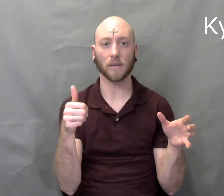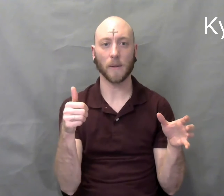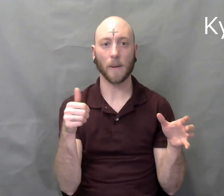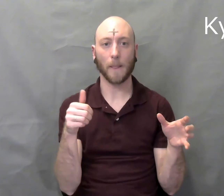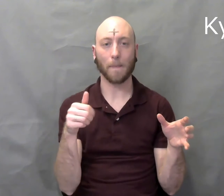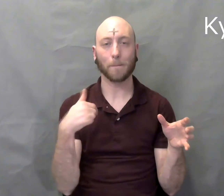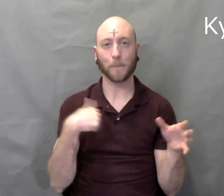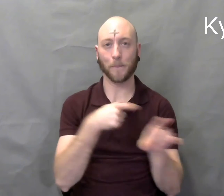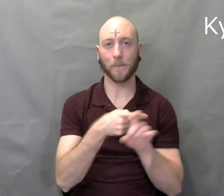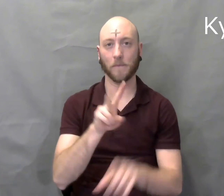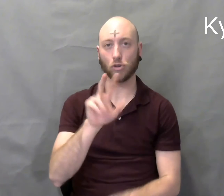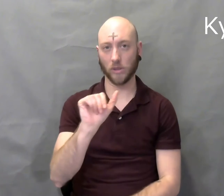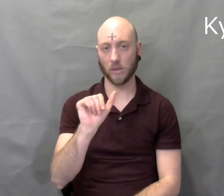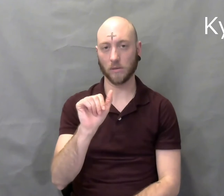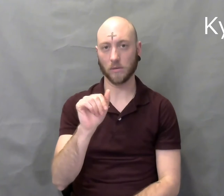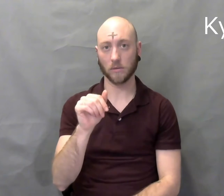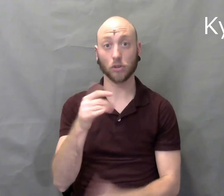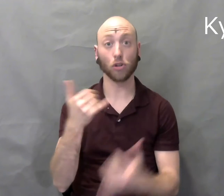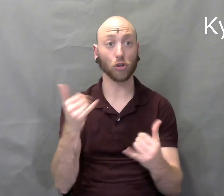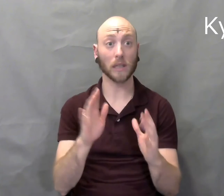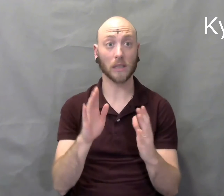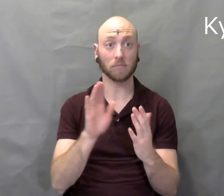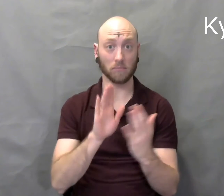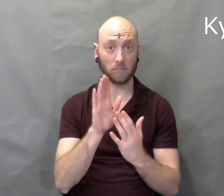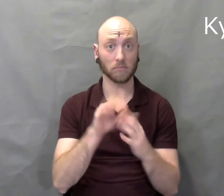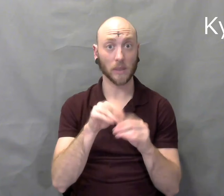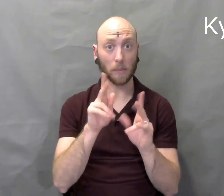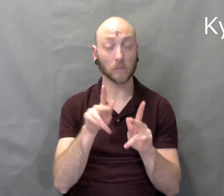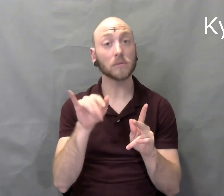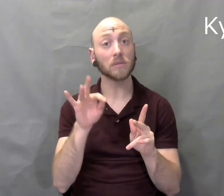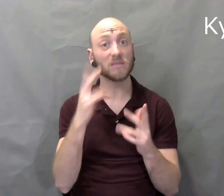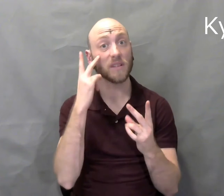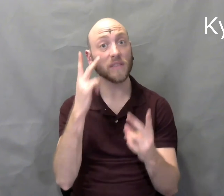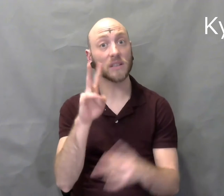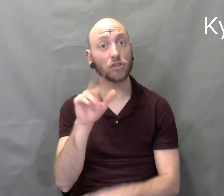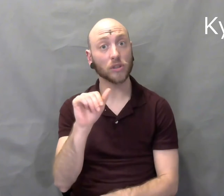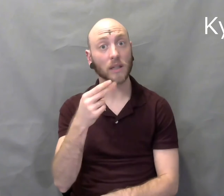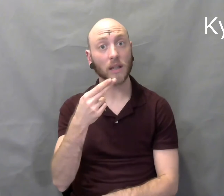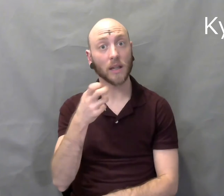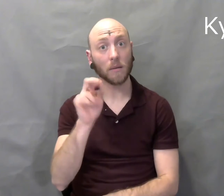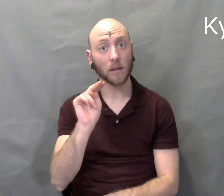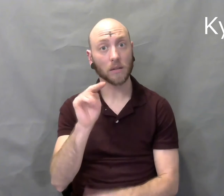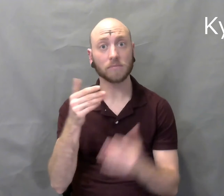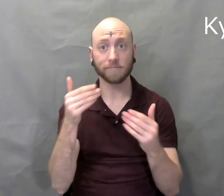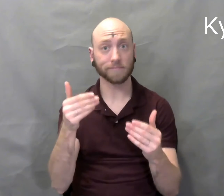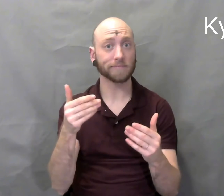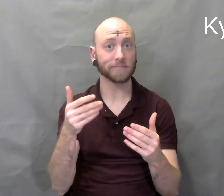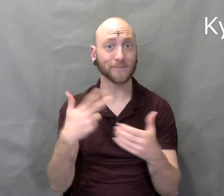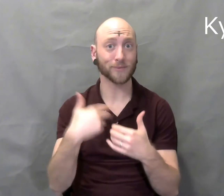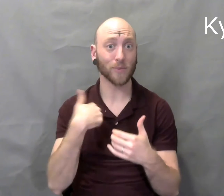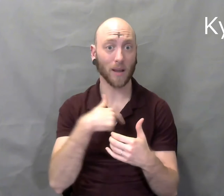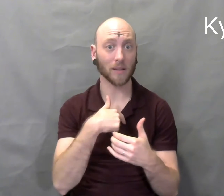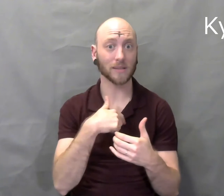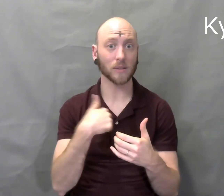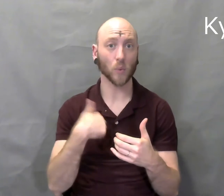one of the few meeting in person meetings. So if you're ever in Hampton, Virginia, feel free to break out with